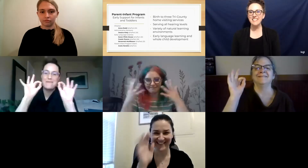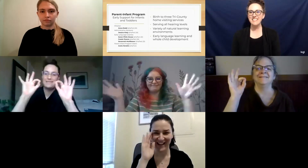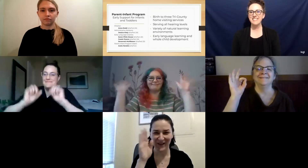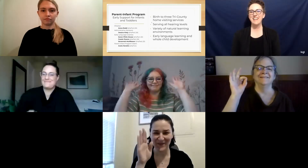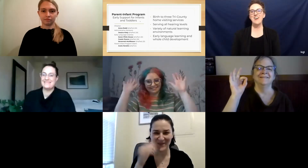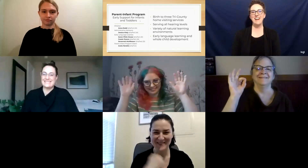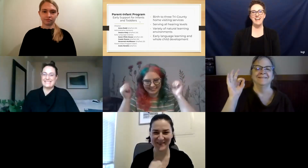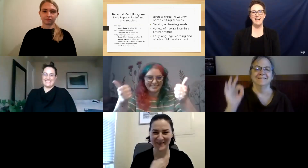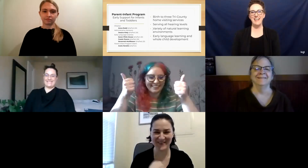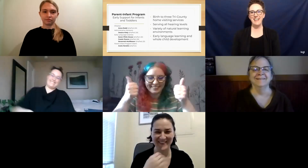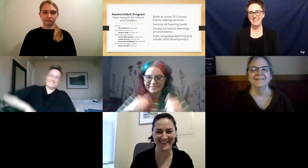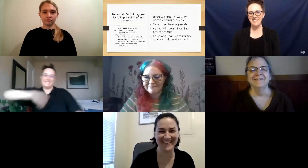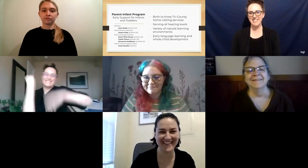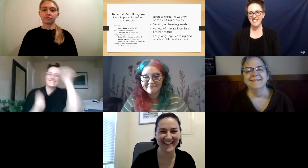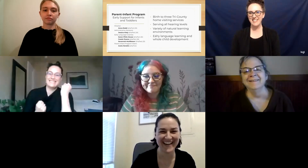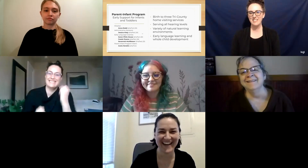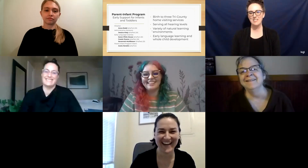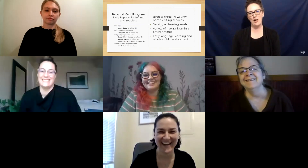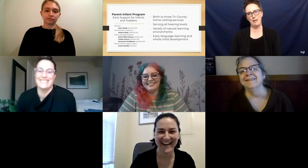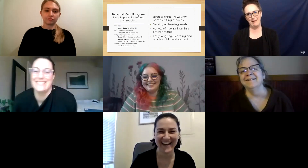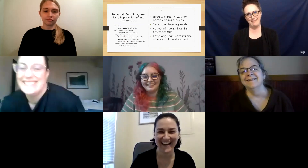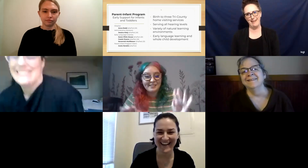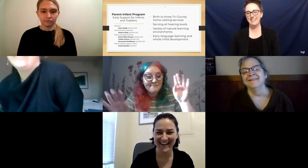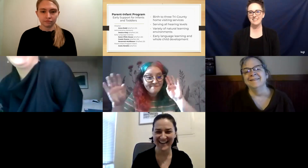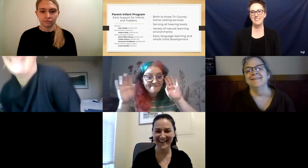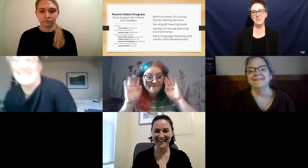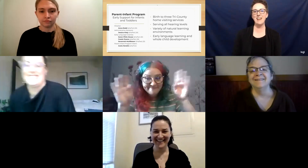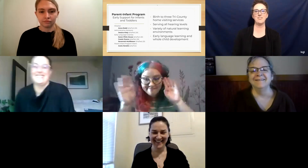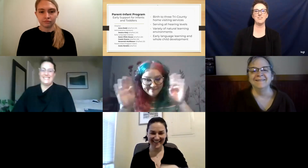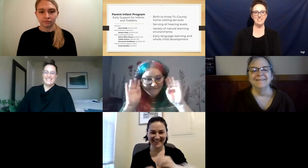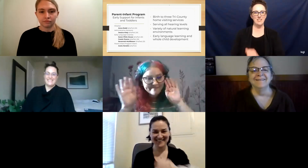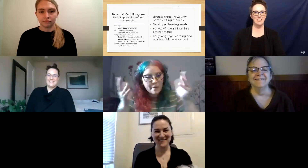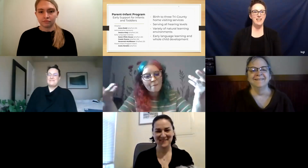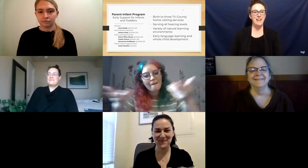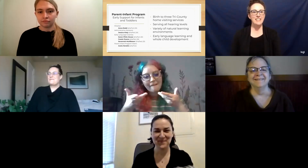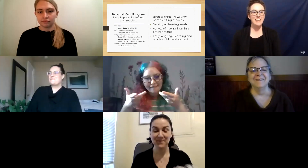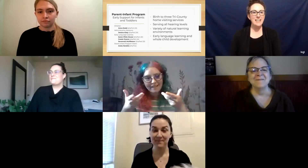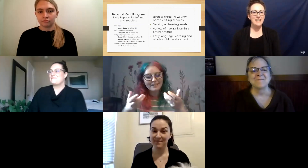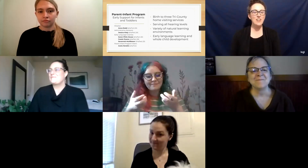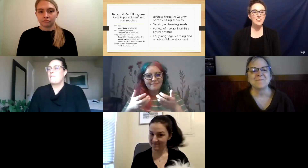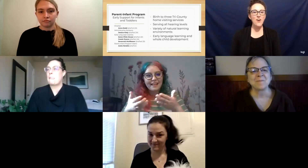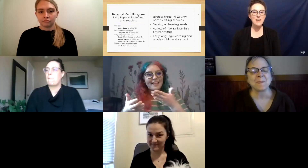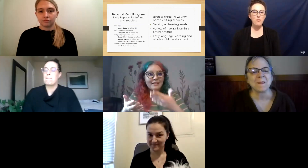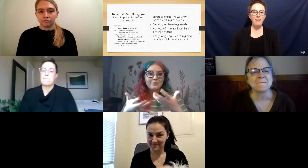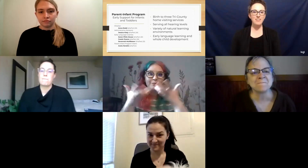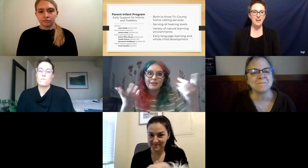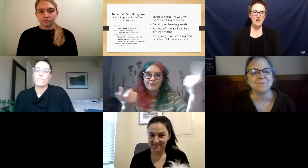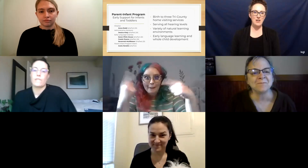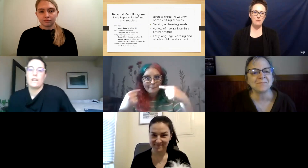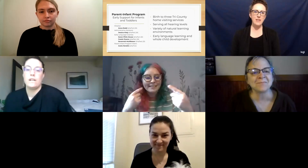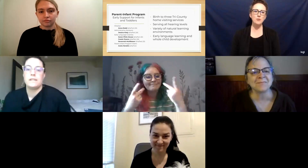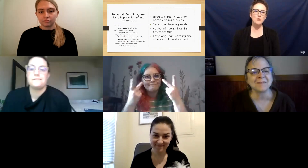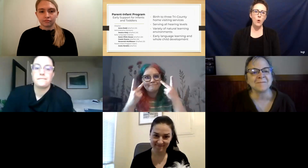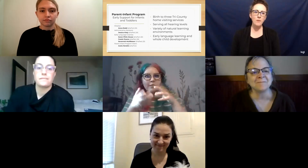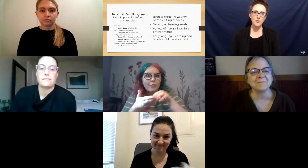There she is. All right, there's Jessica. Sorry about that. All right, great. Cassie here. Hello and welcome.